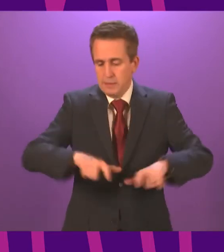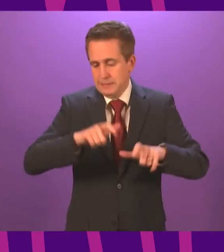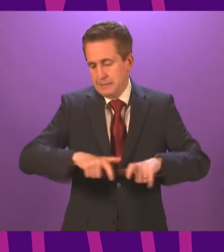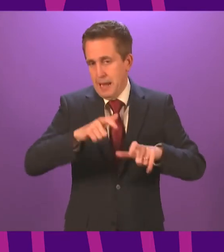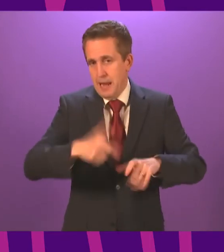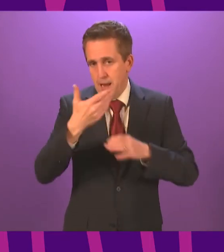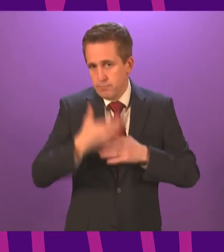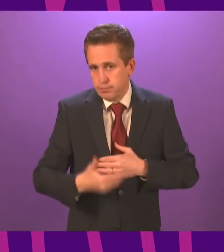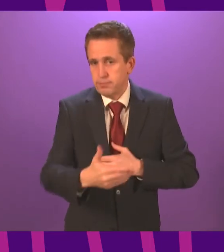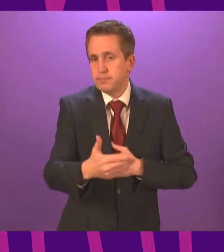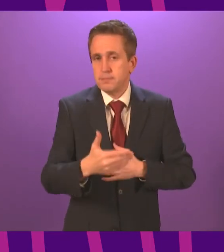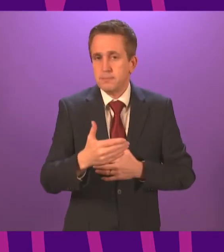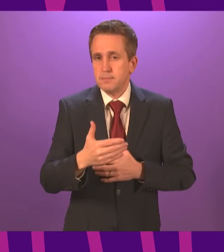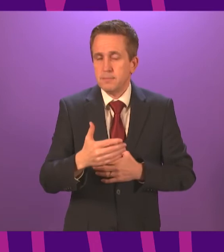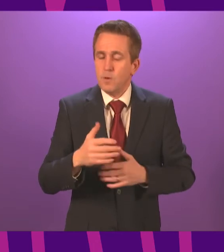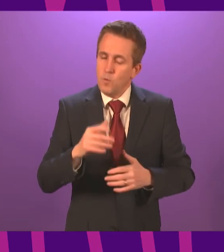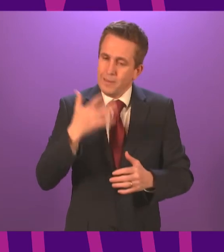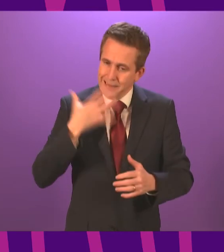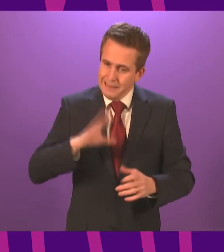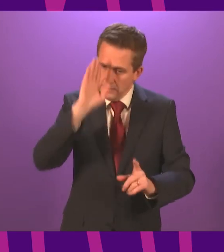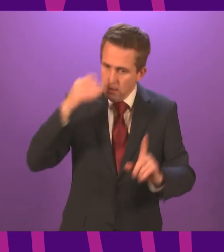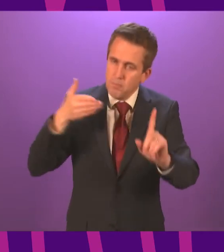come. The thoughts of us all should never stray from the